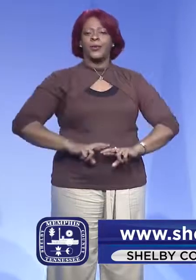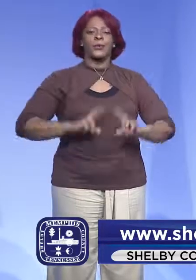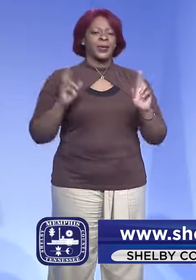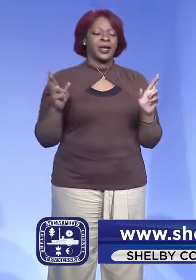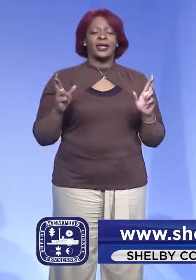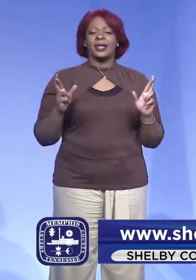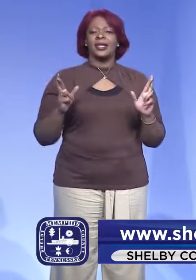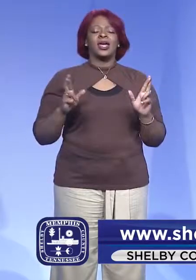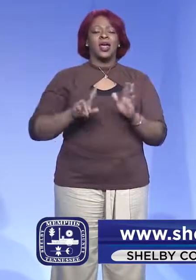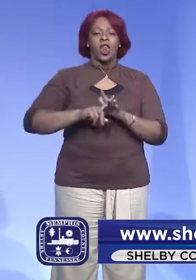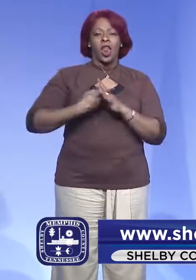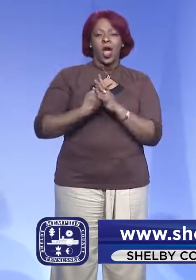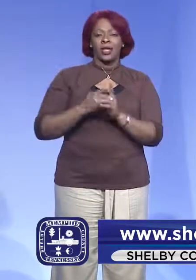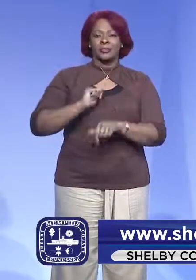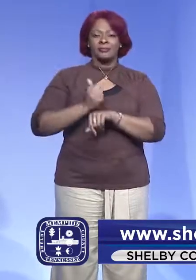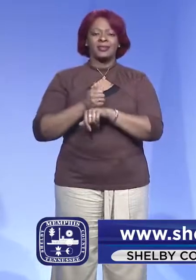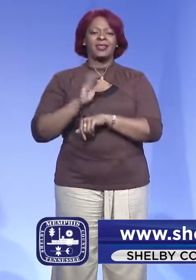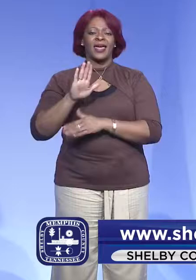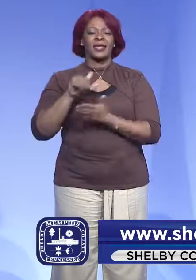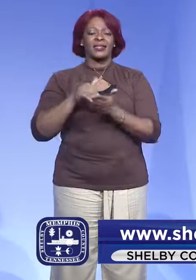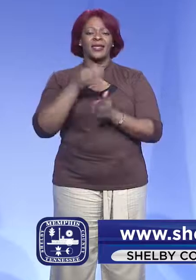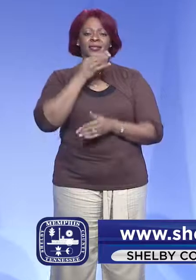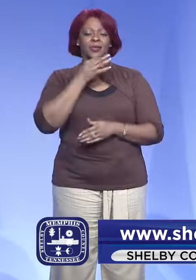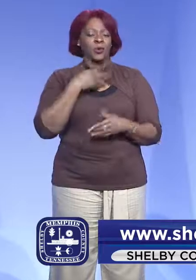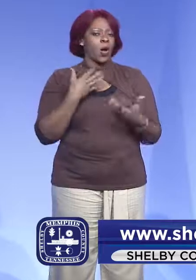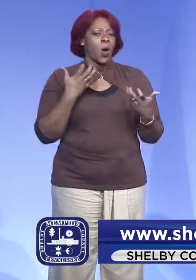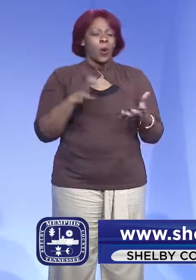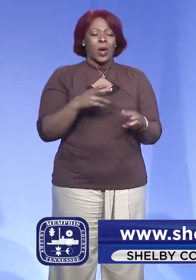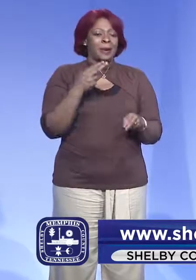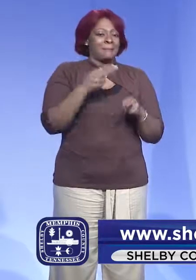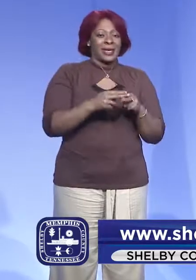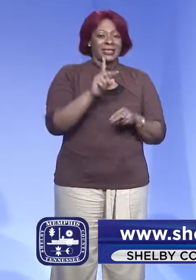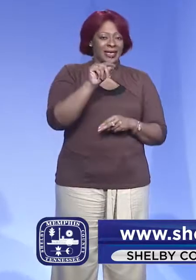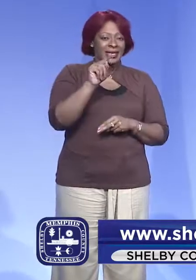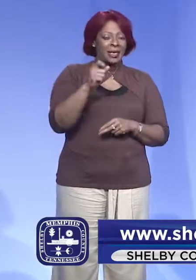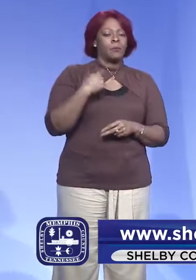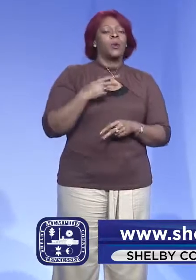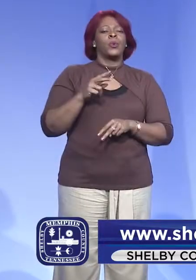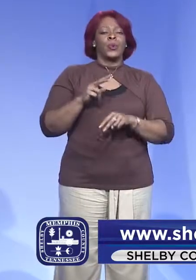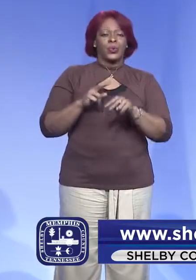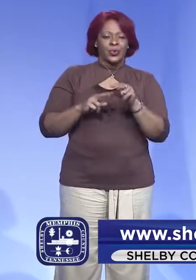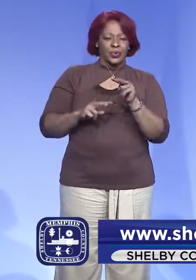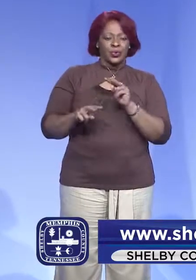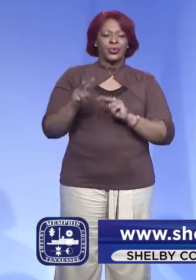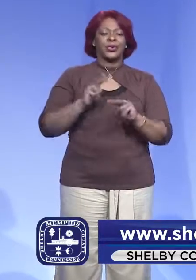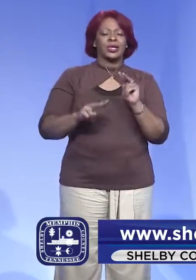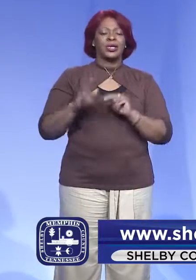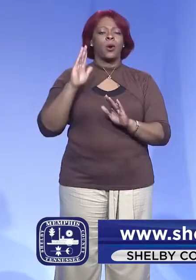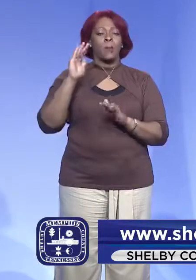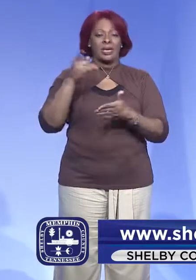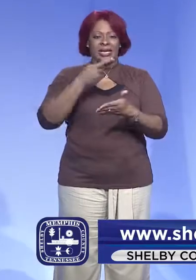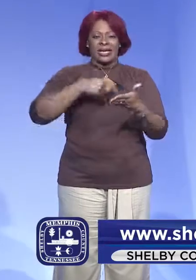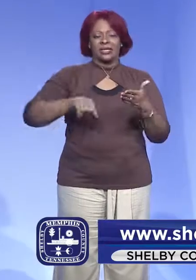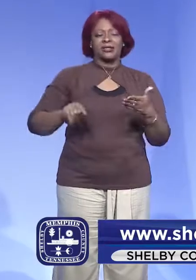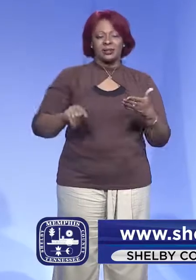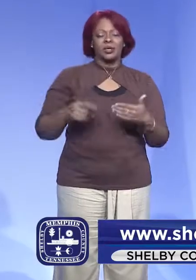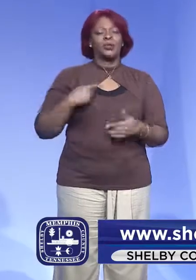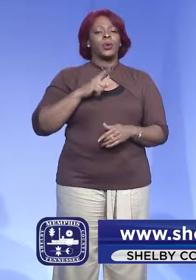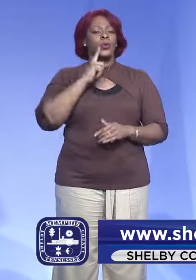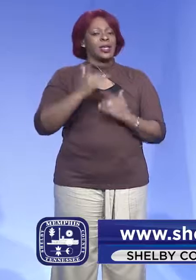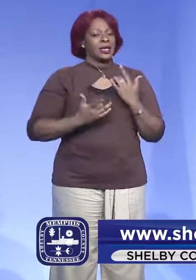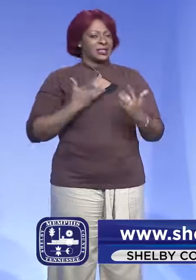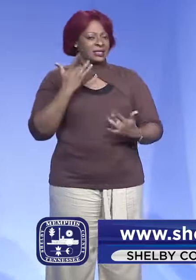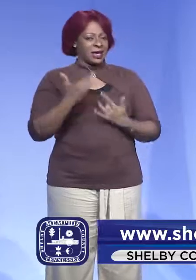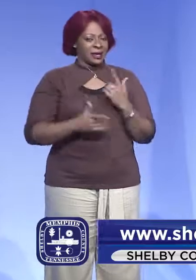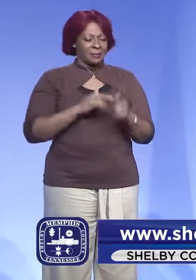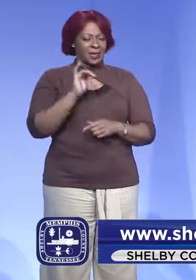to launch that one very soon. I don't want to mention the date, but we're looking at next week, and so we're really excited